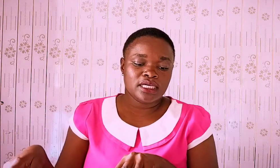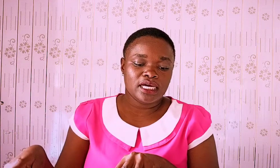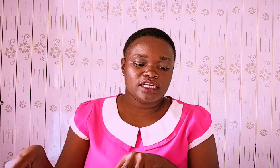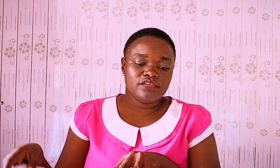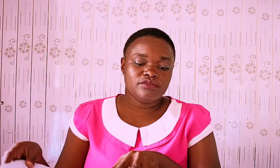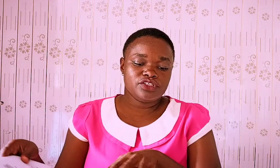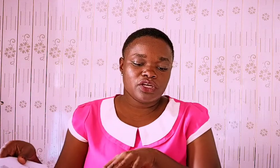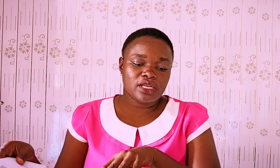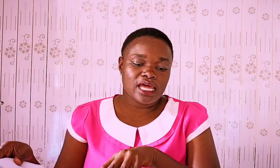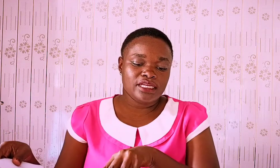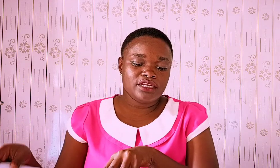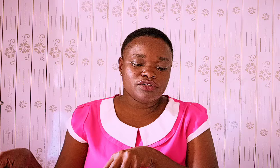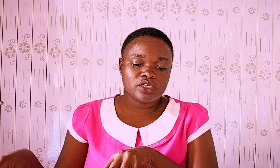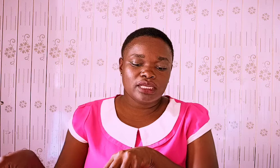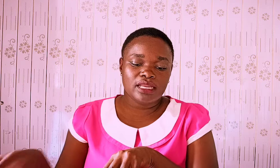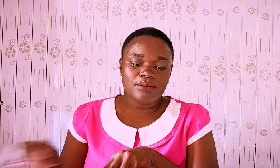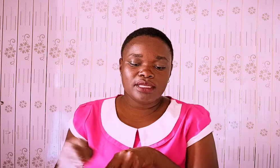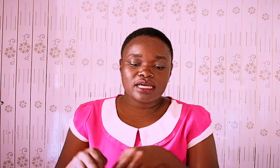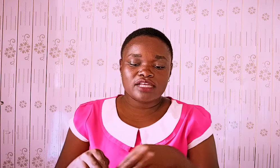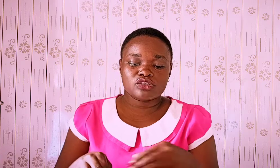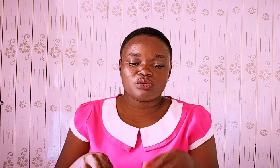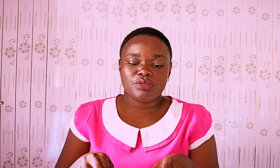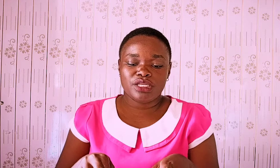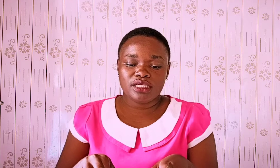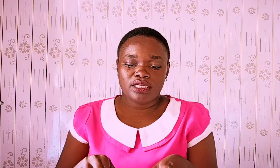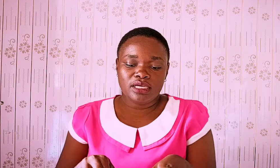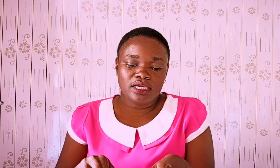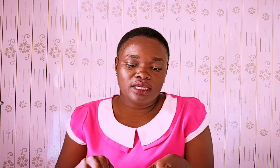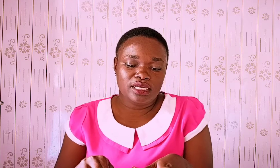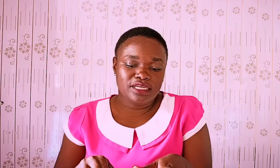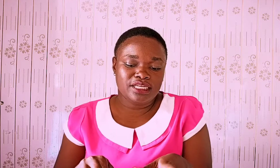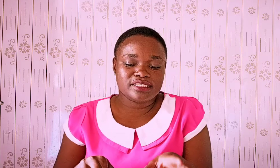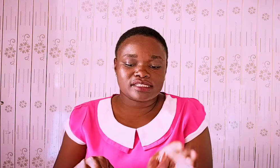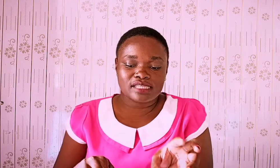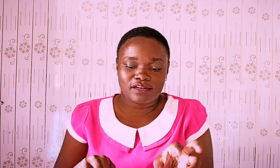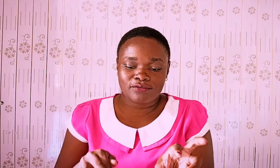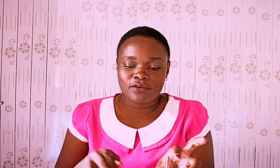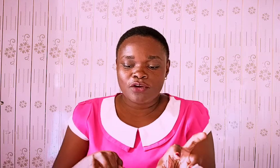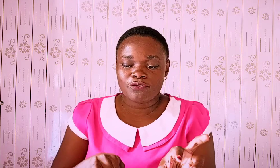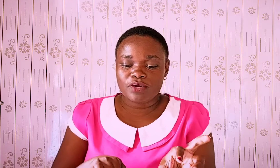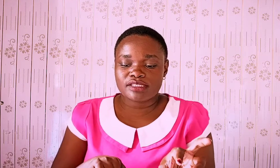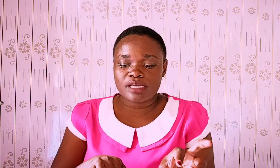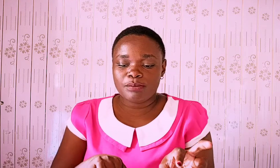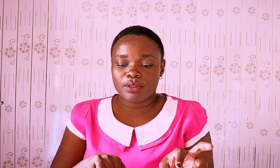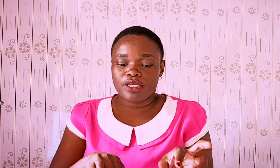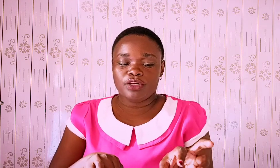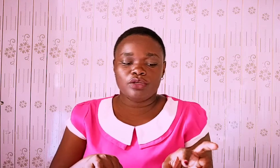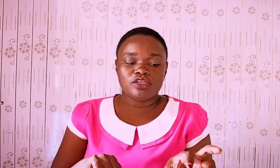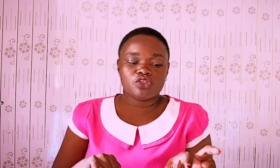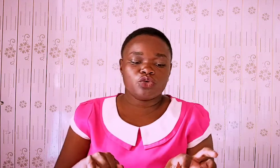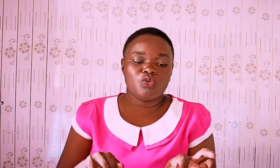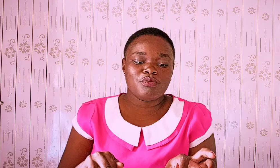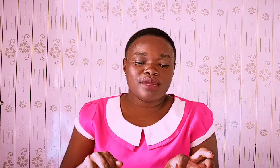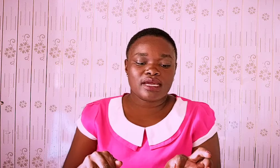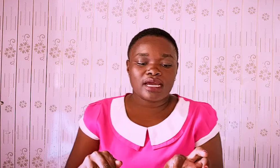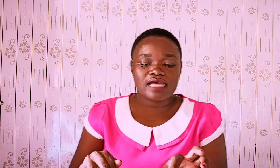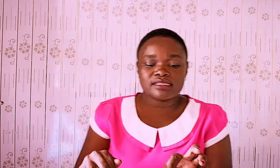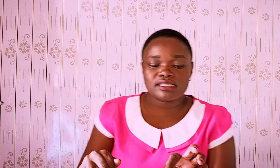An individual element has no meaning in itself. For example, in order to make a